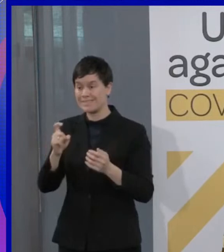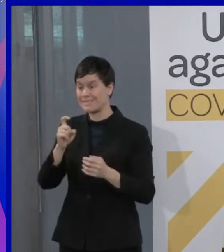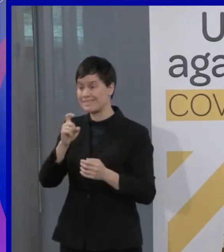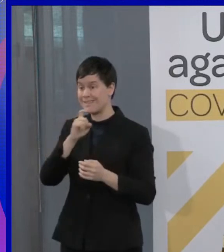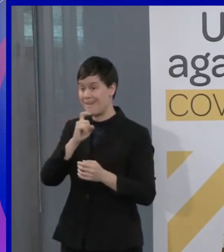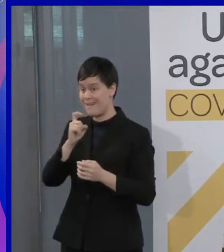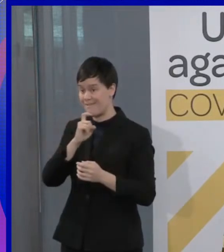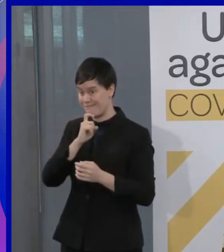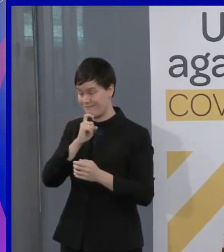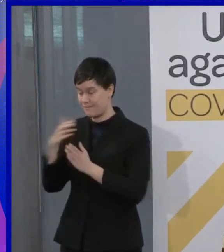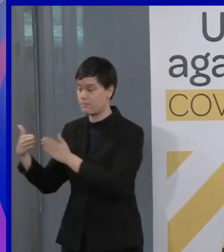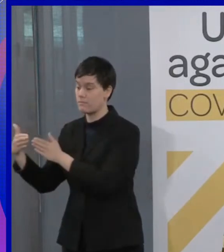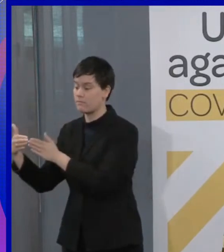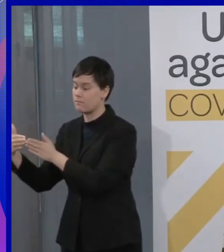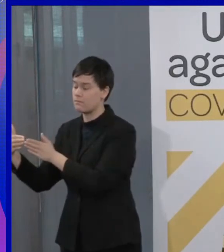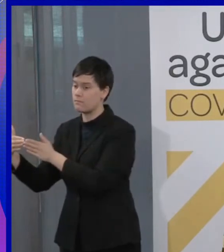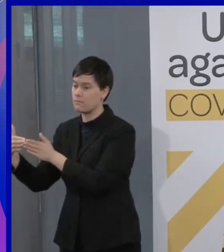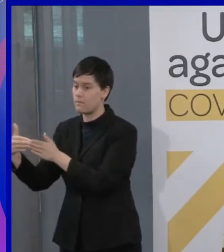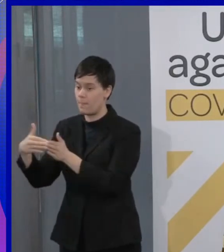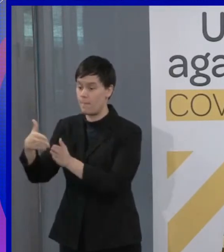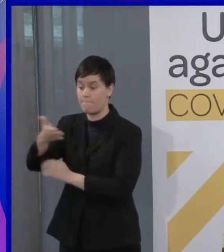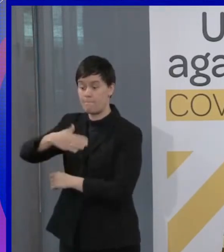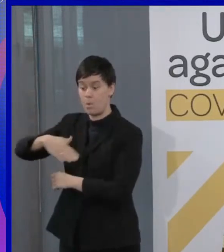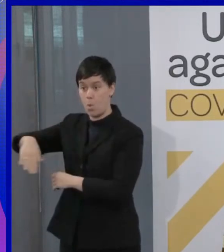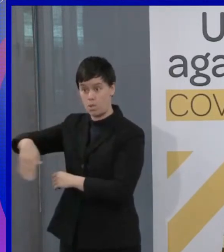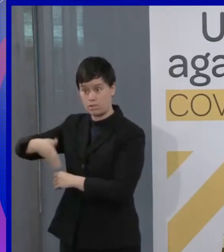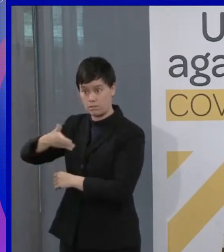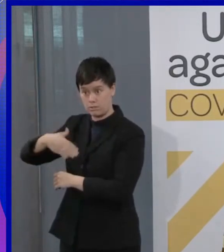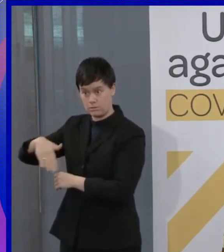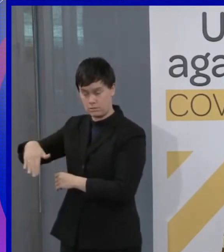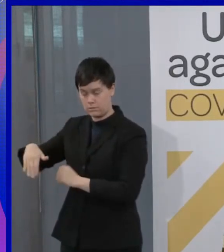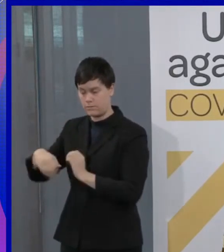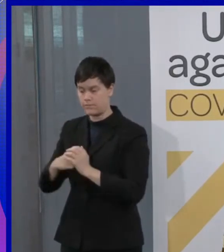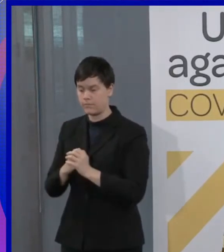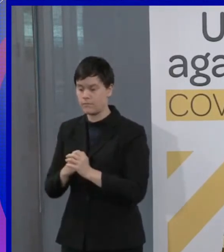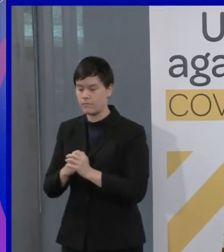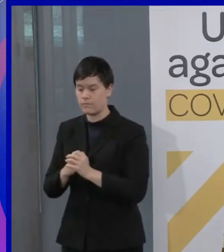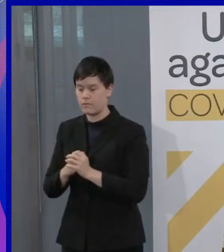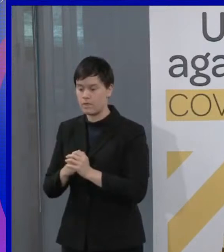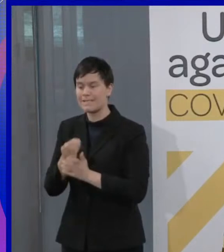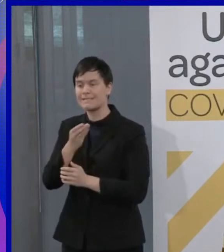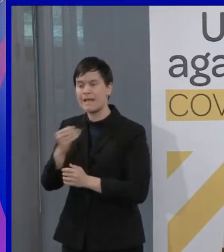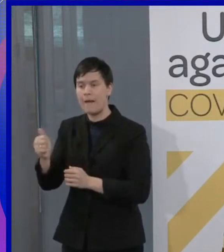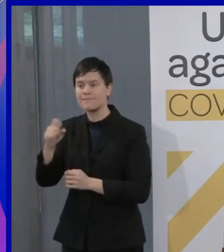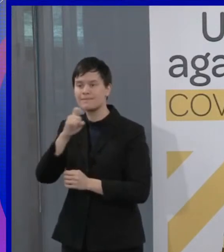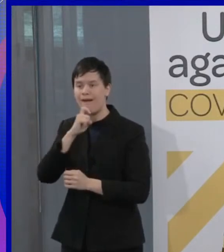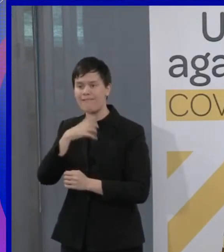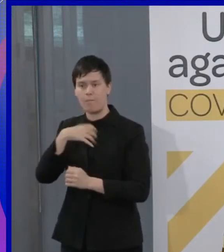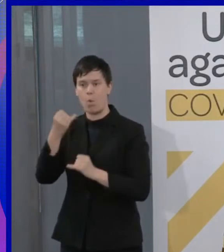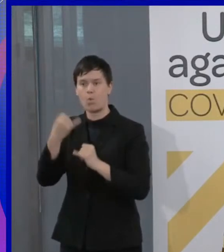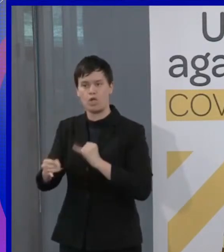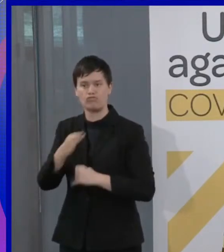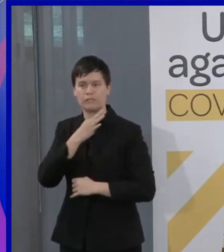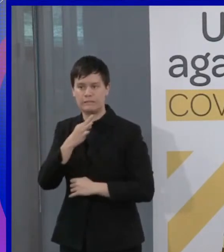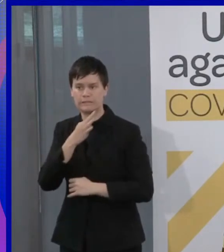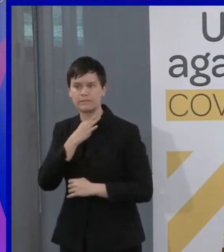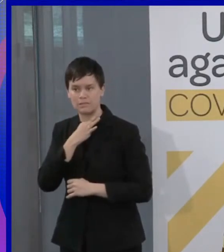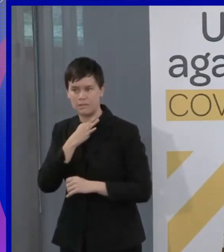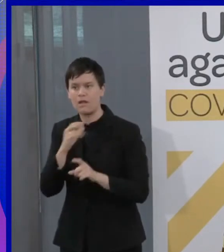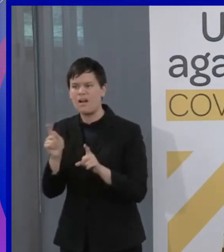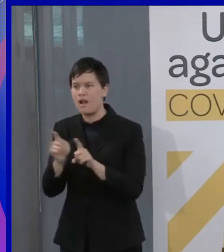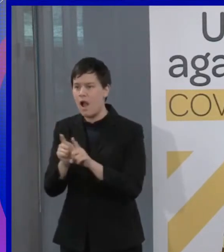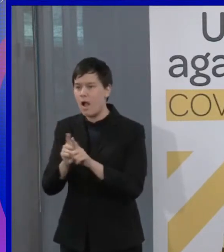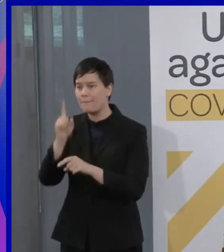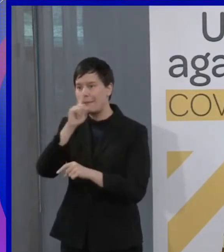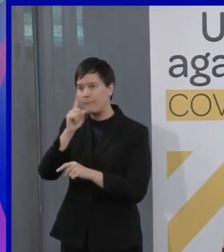at slightly higher risk, perhaps, of being exposed, like the the pilots who go out to the ships, and or stevedores who might